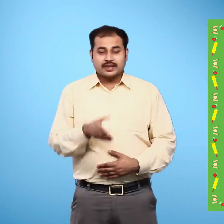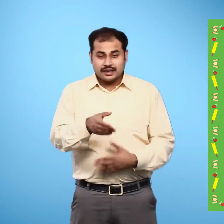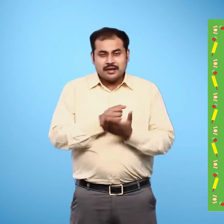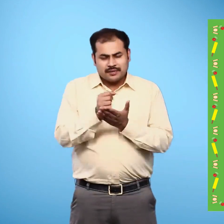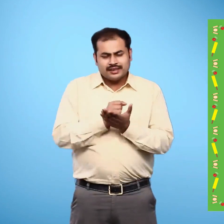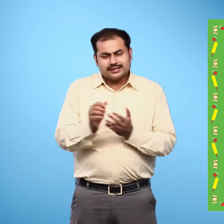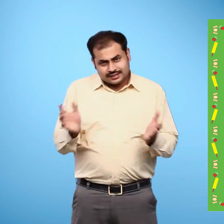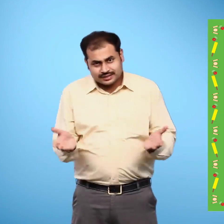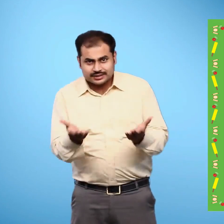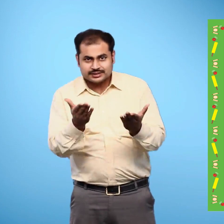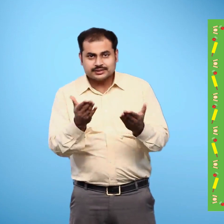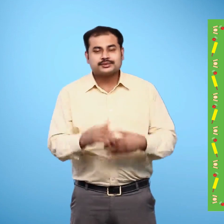Does it slide?